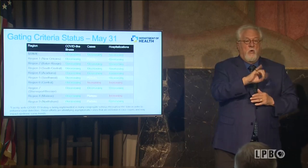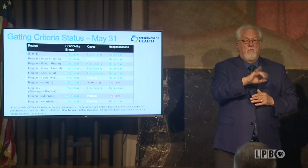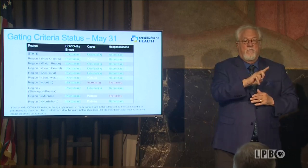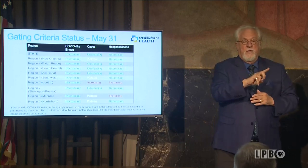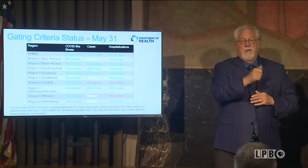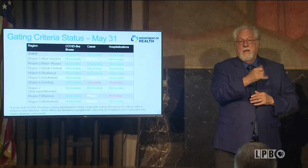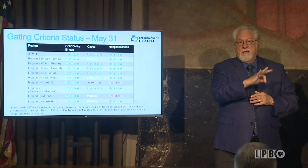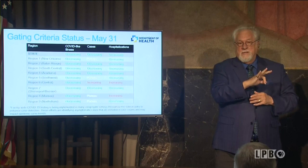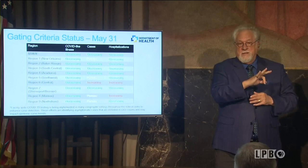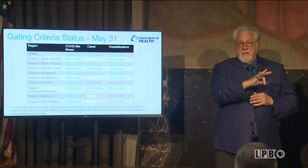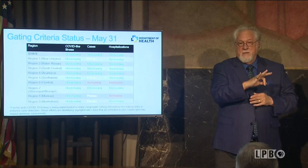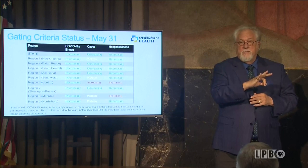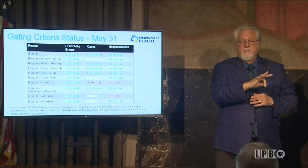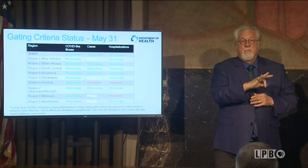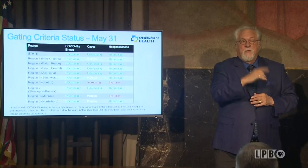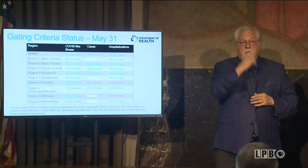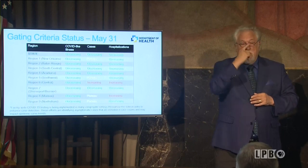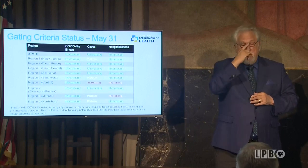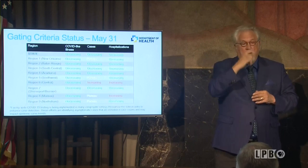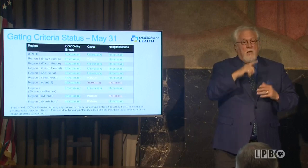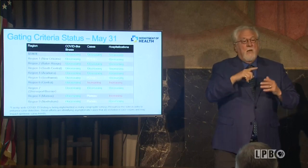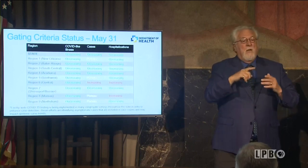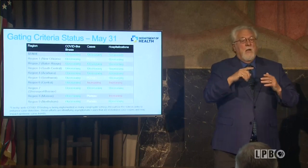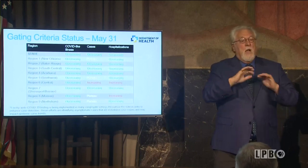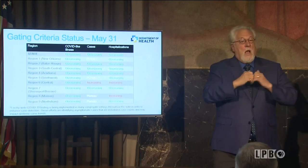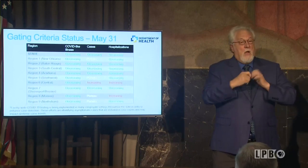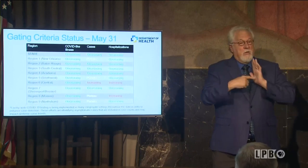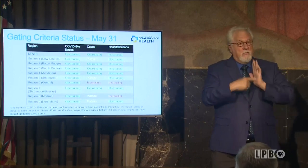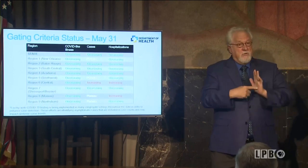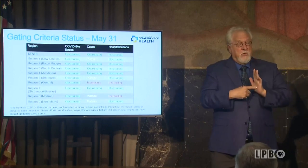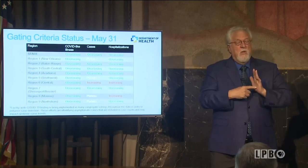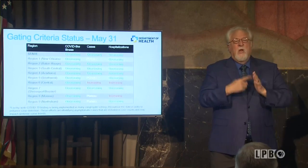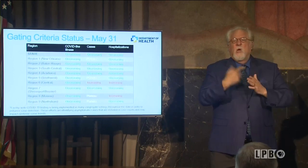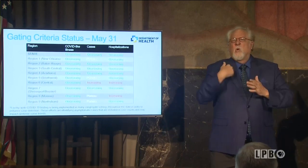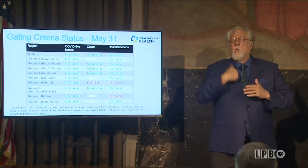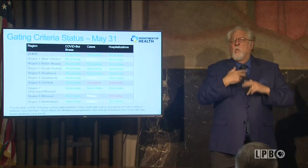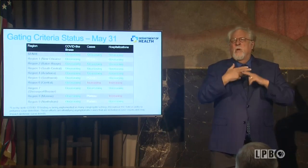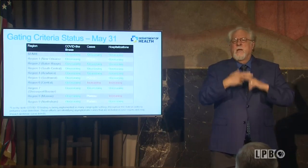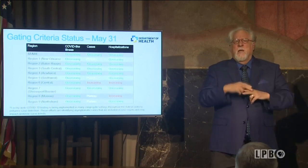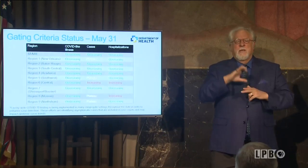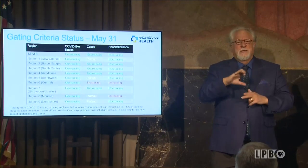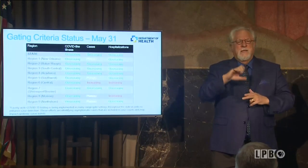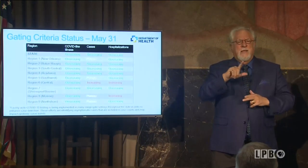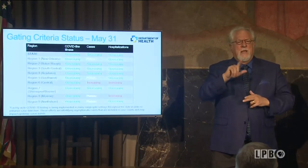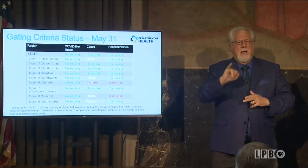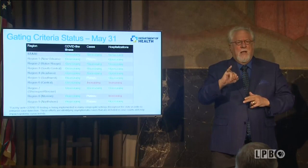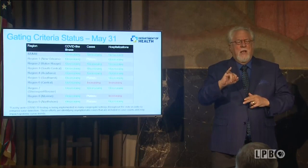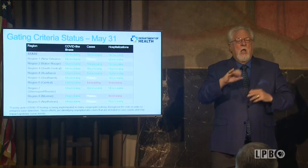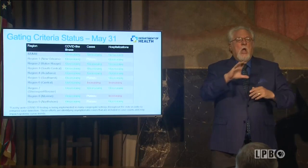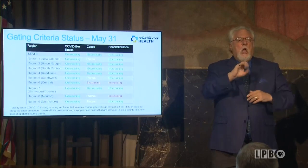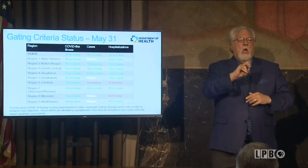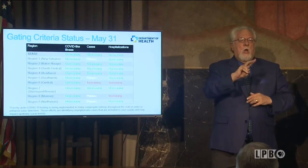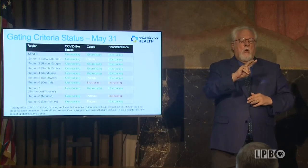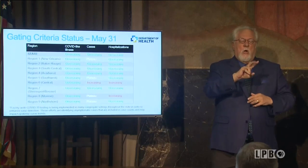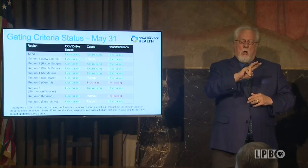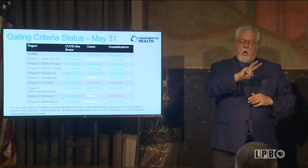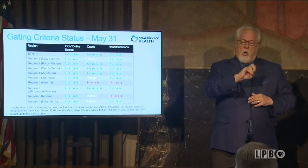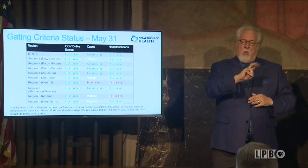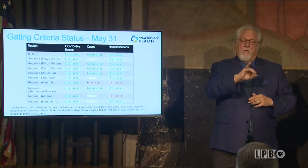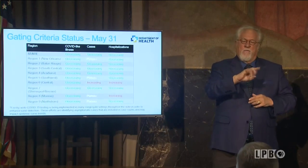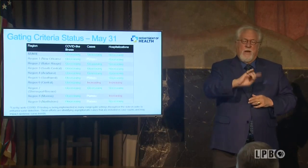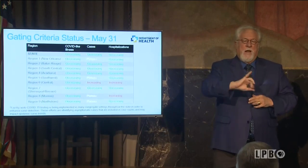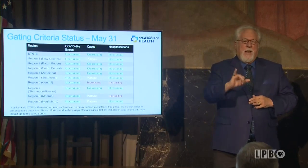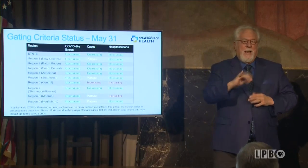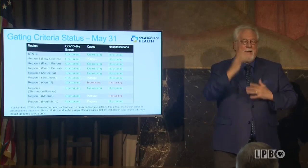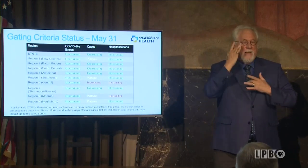COVID-19, and that's as demonstrated by what we call CLI, or COVID-like illness, syndromic surveillance,